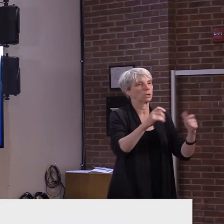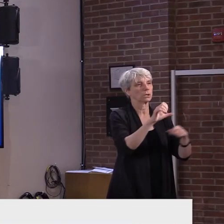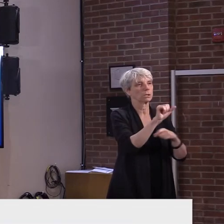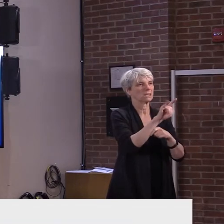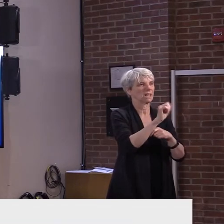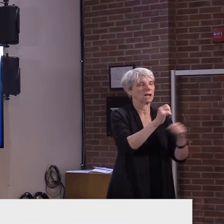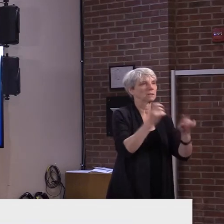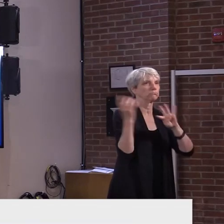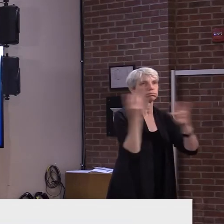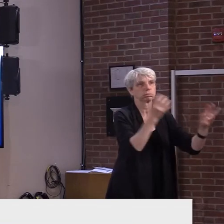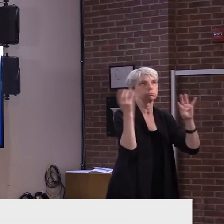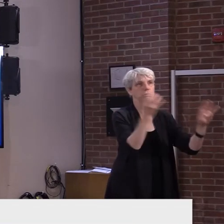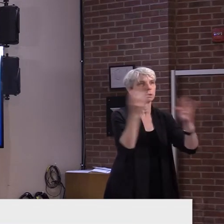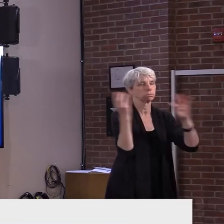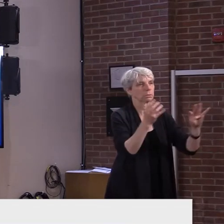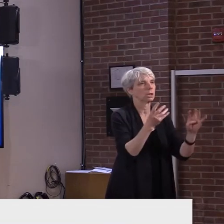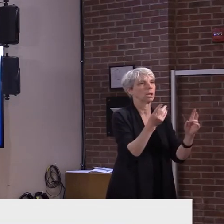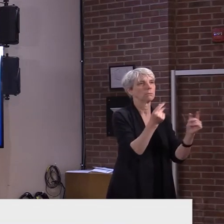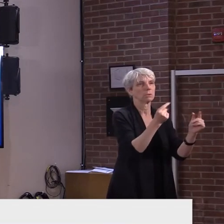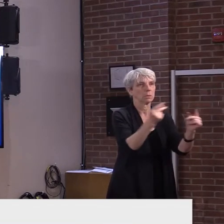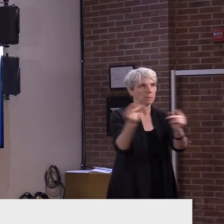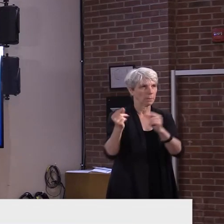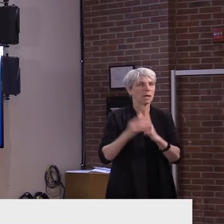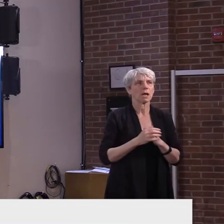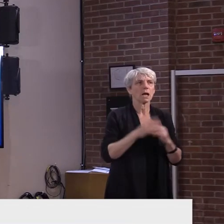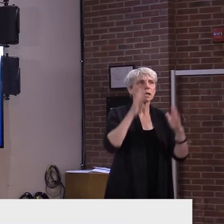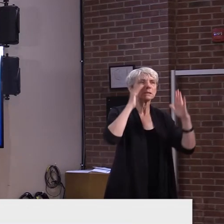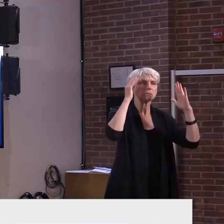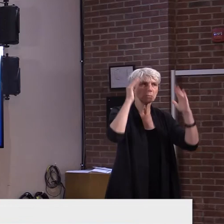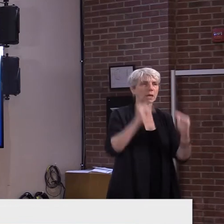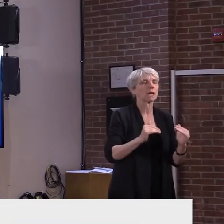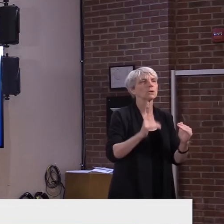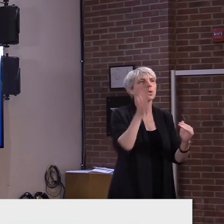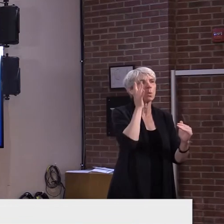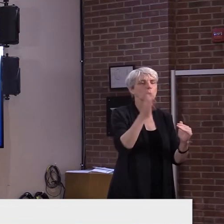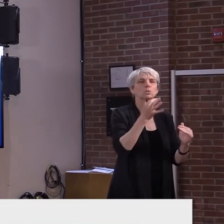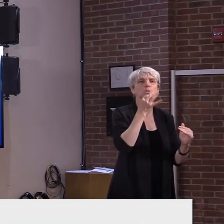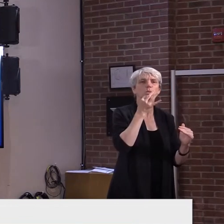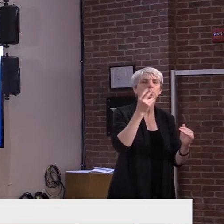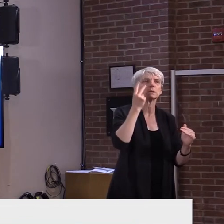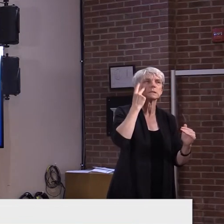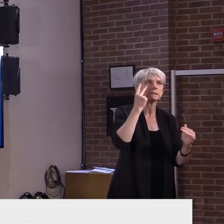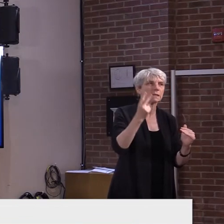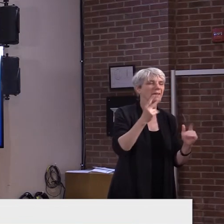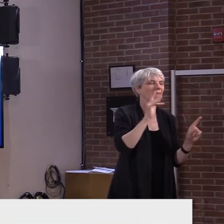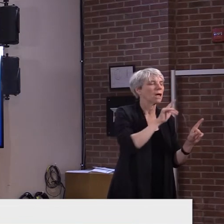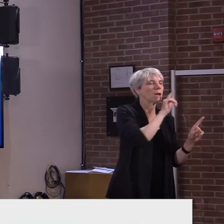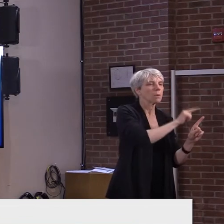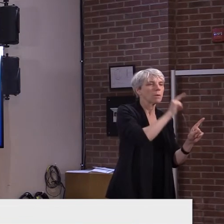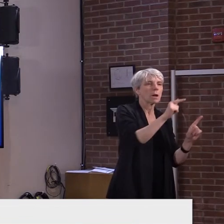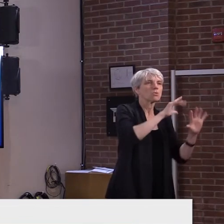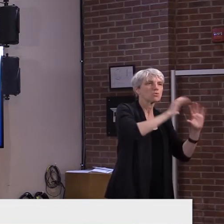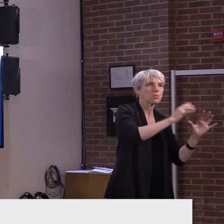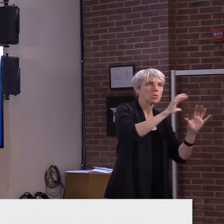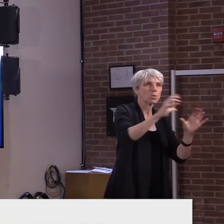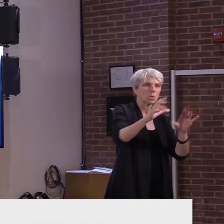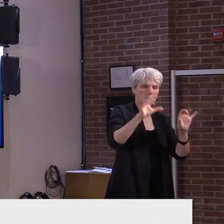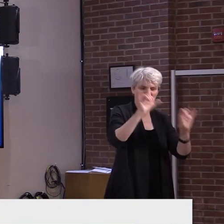after that. So I would anticipate that you will start seeing sort of the rolling aspect of